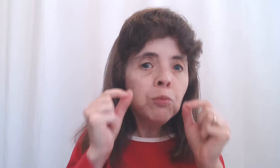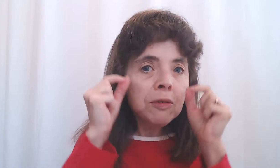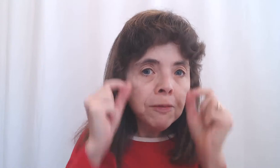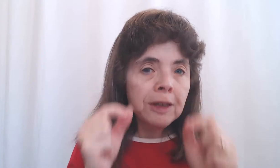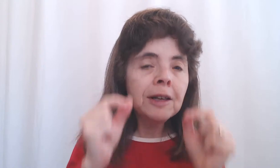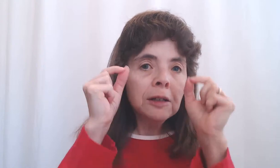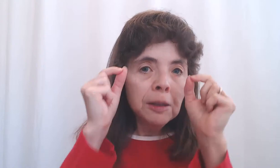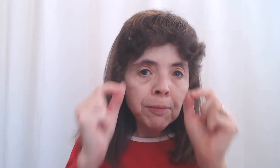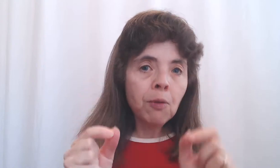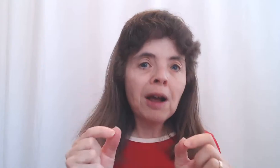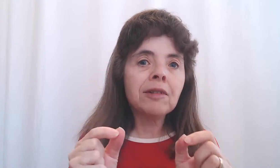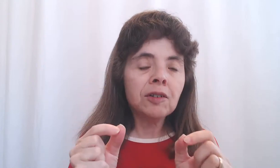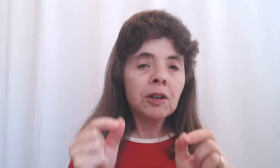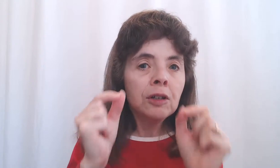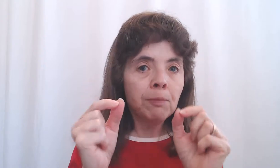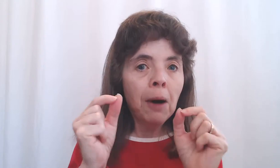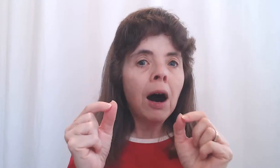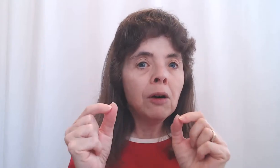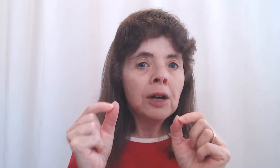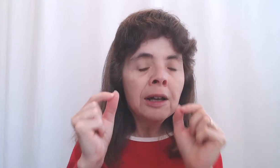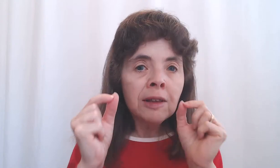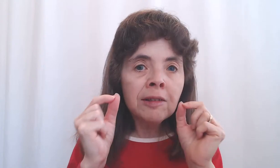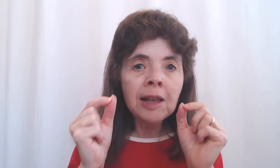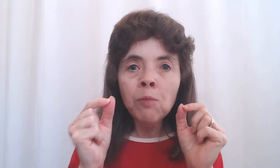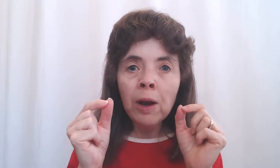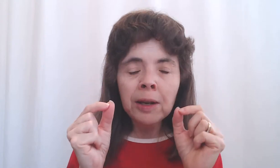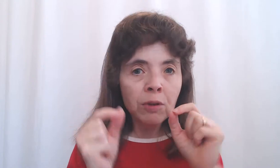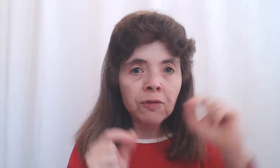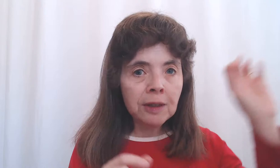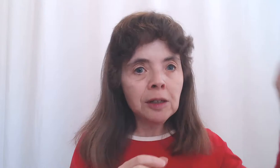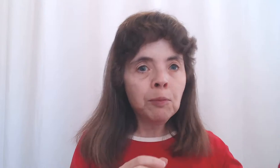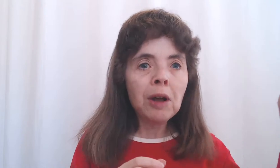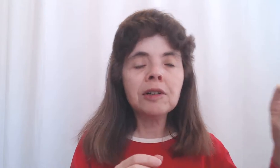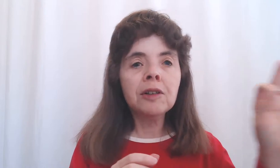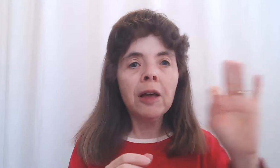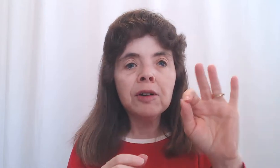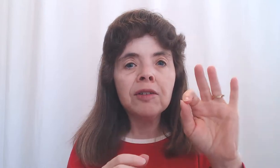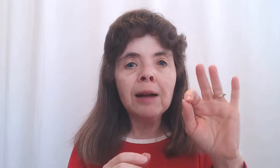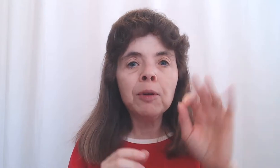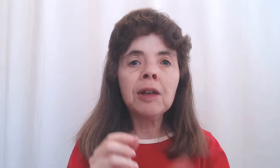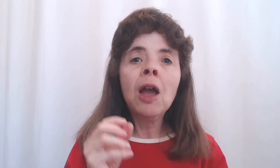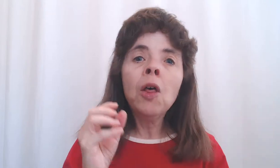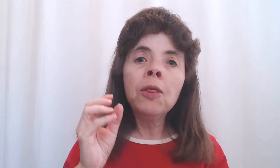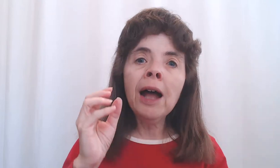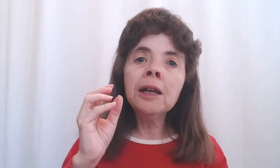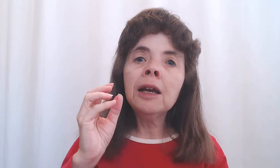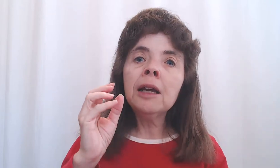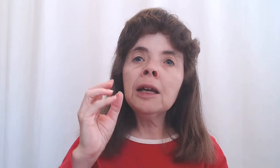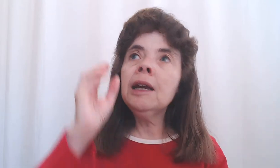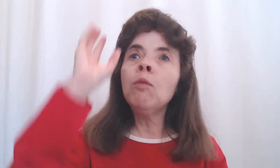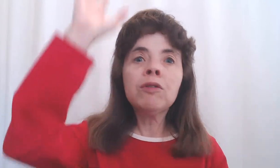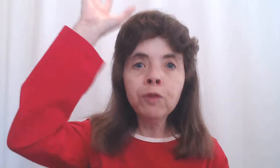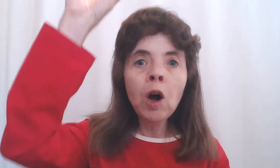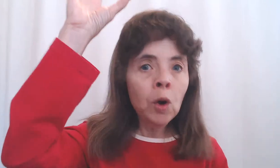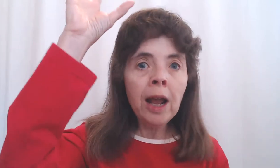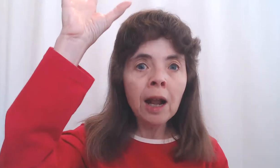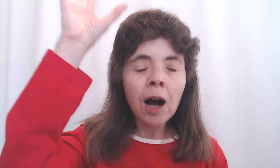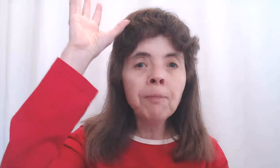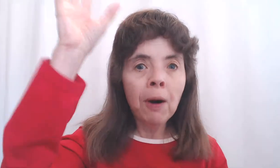was physically present to Paul in the same way that he was physically present to the other disciples, then he was floating above